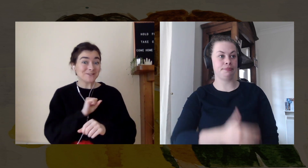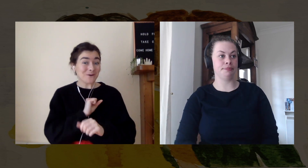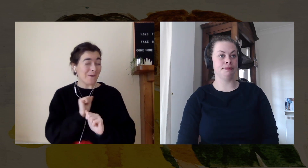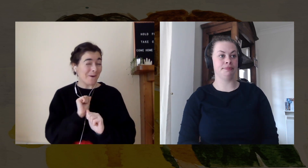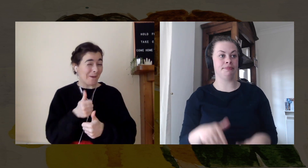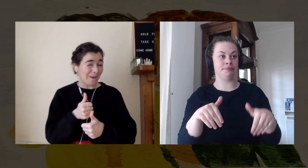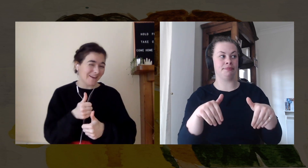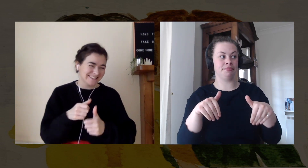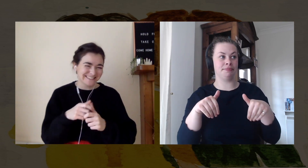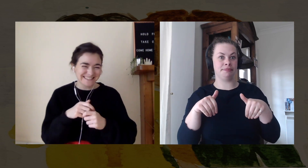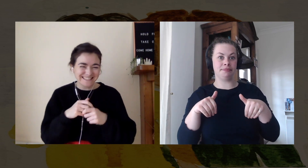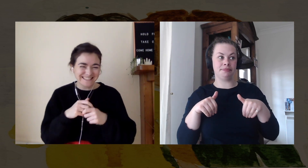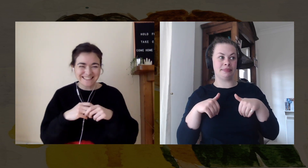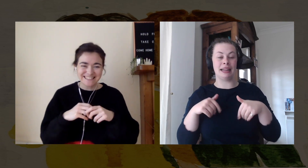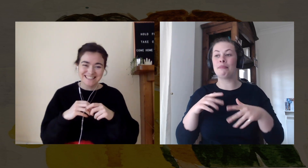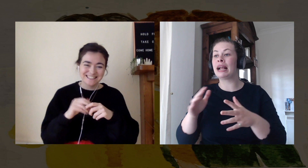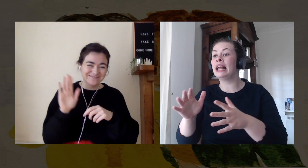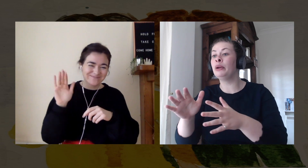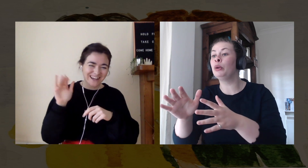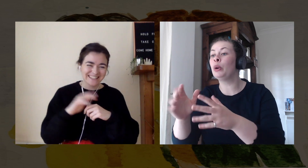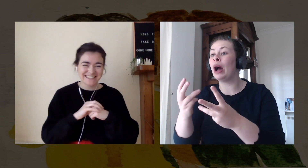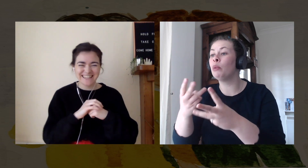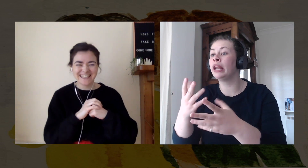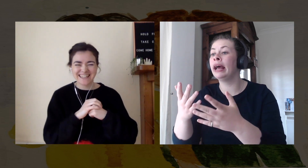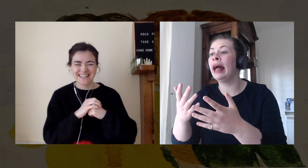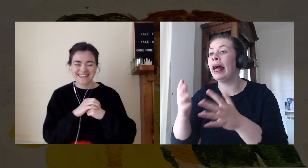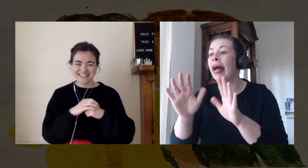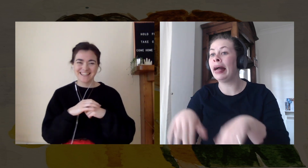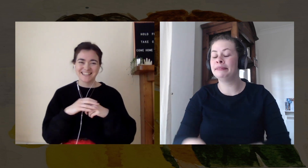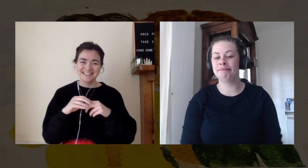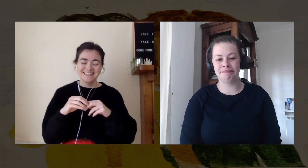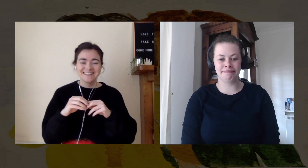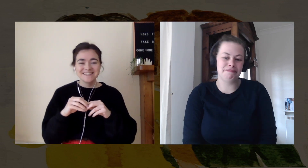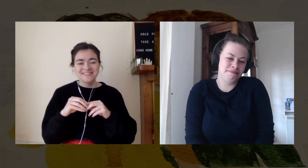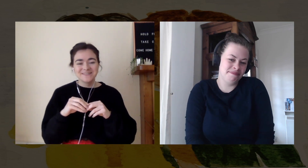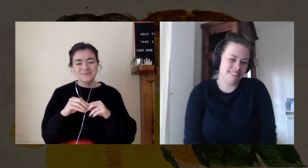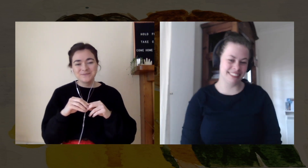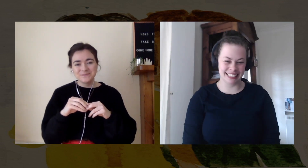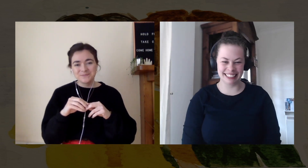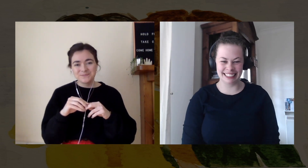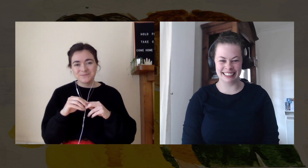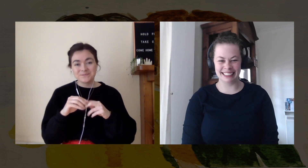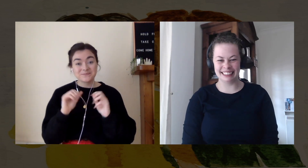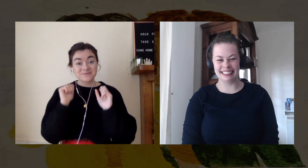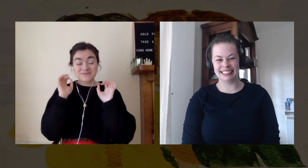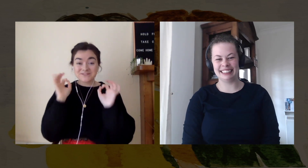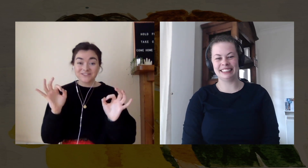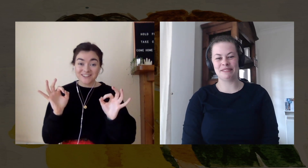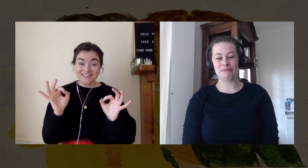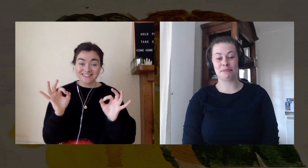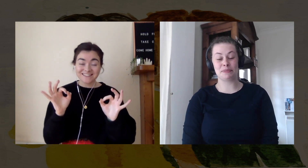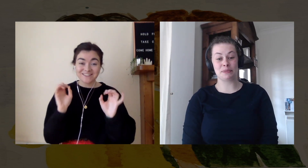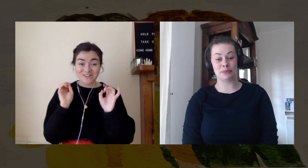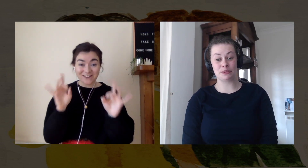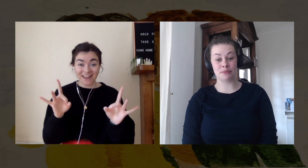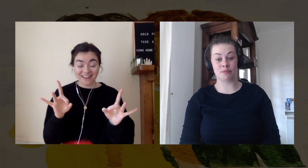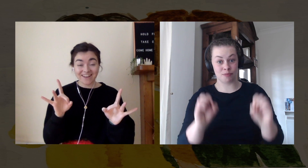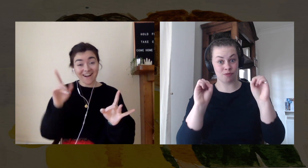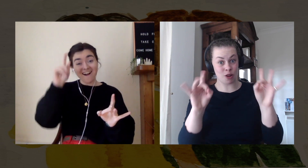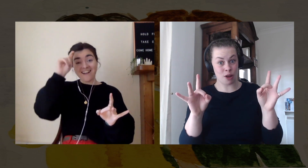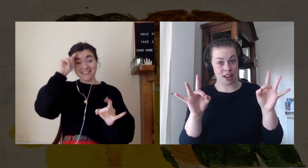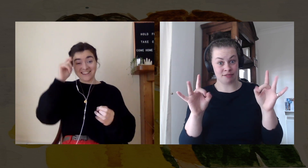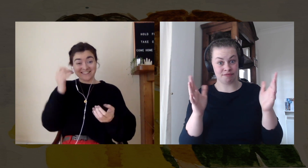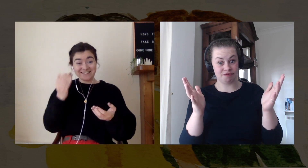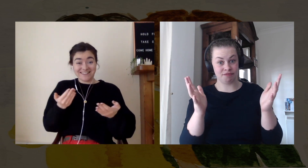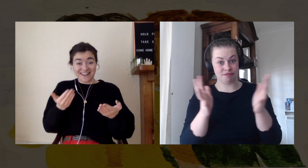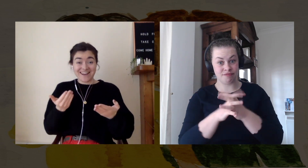Great. Okay, Okay, I think it's time to welcome our very special guest, Woot, Mr. Anthony Claffey, Who